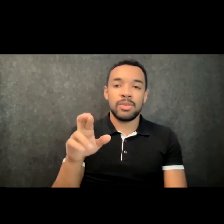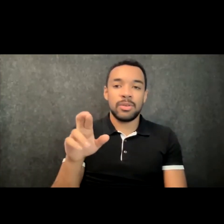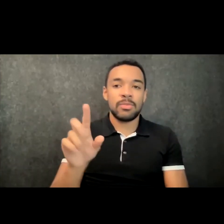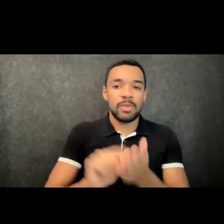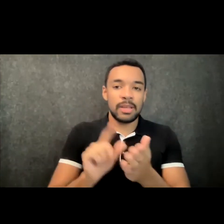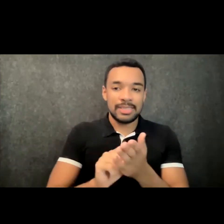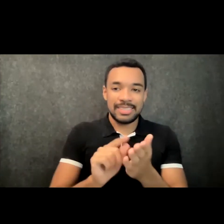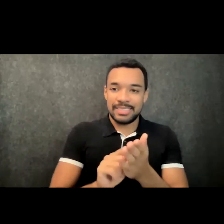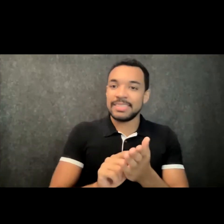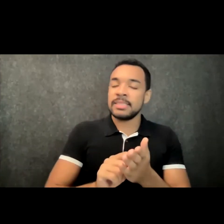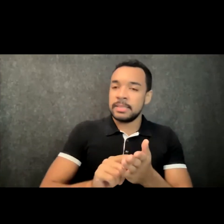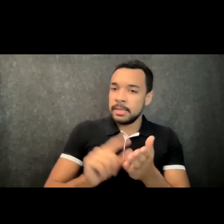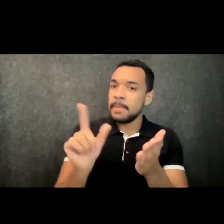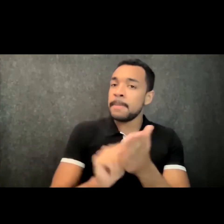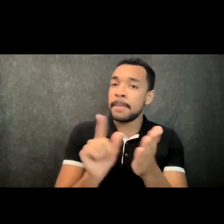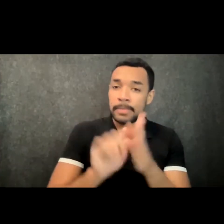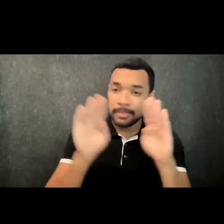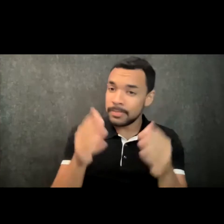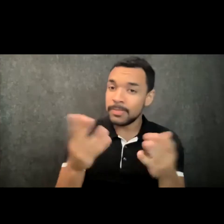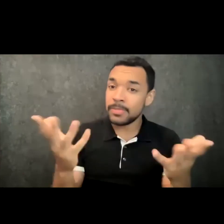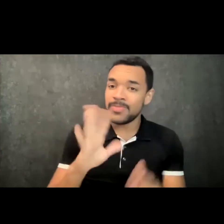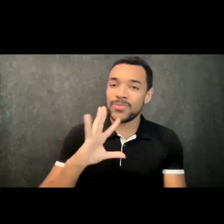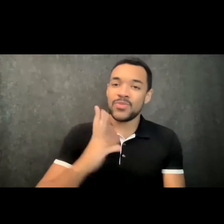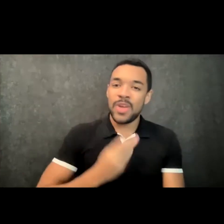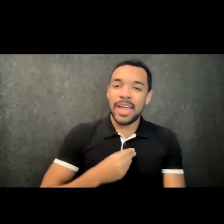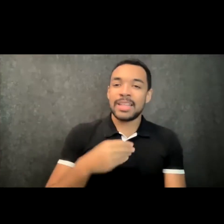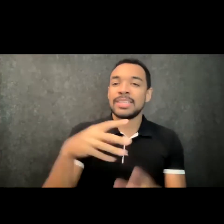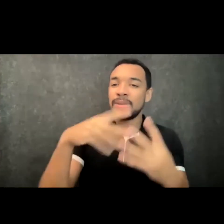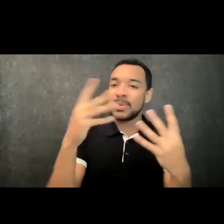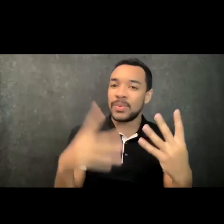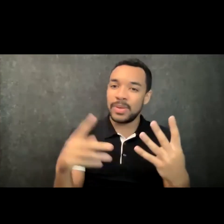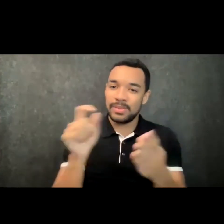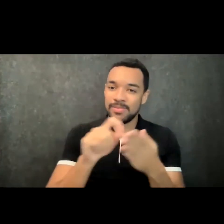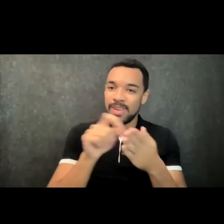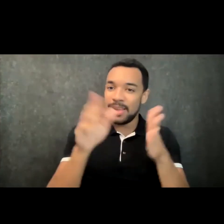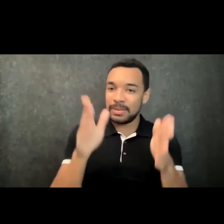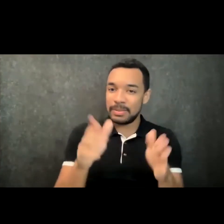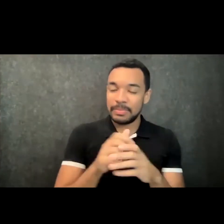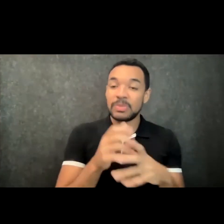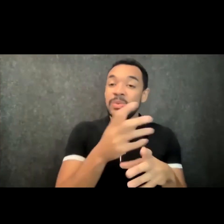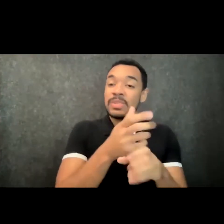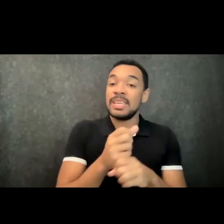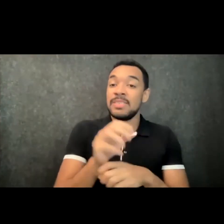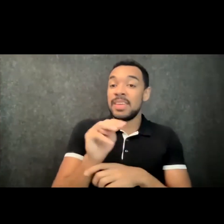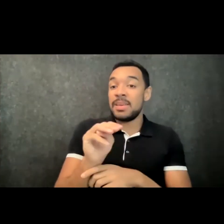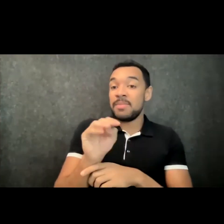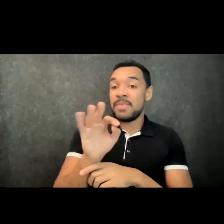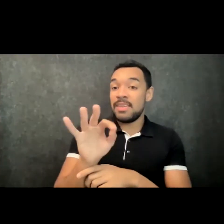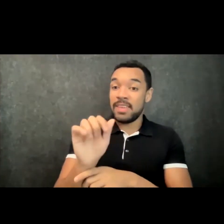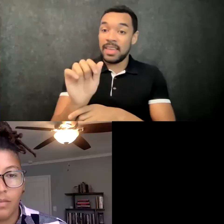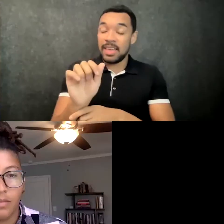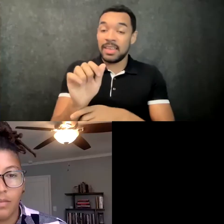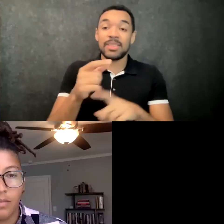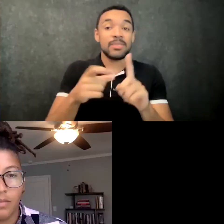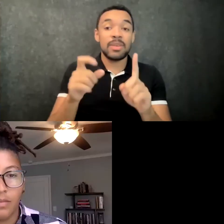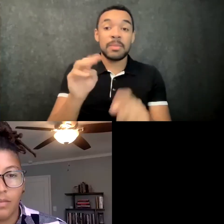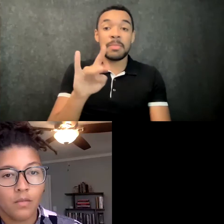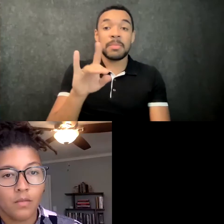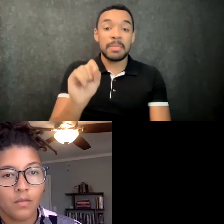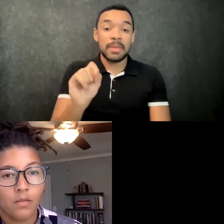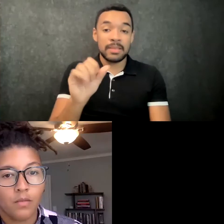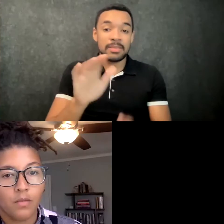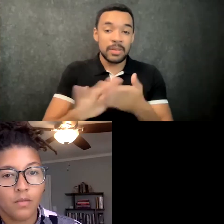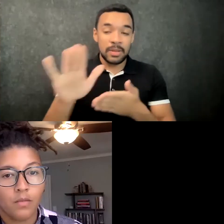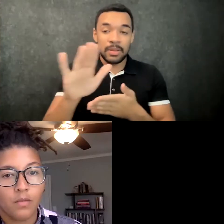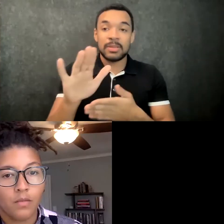and queer writers. They received their MFA in creative writing, poetry from Mills College. They founded